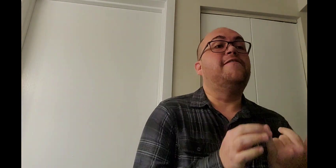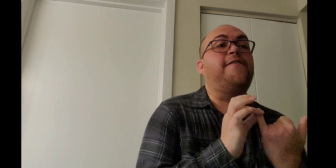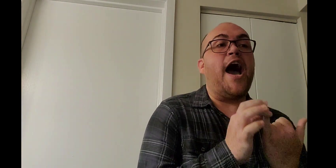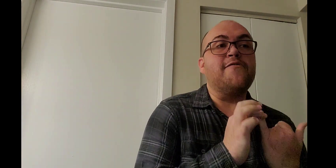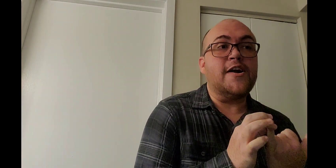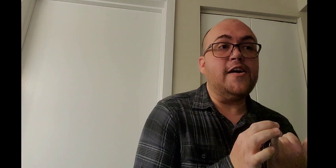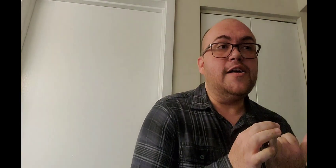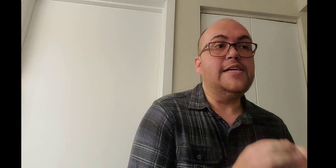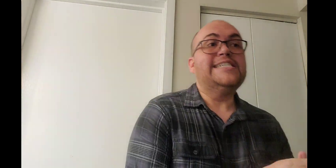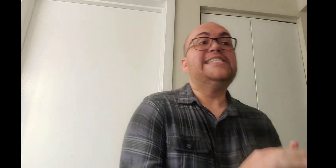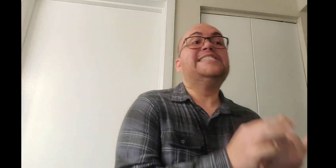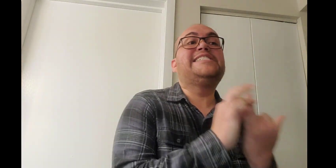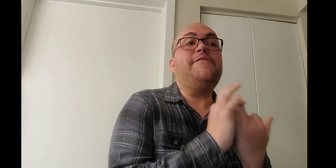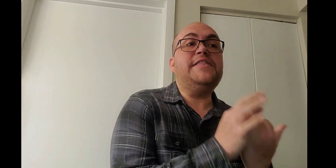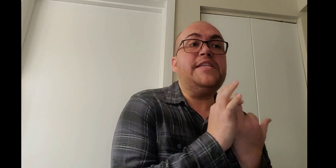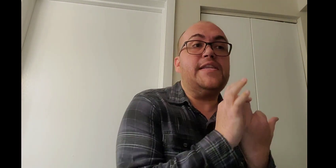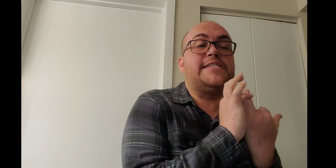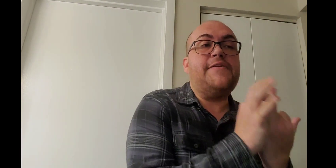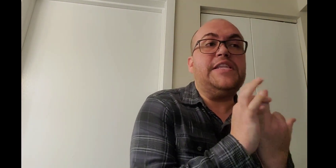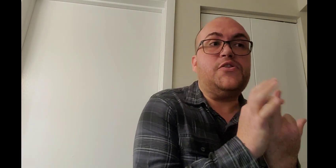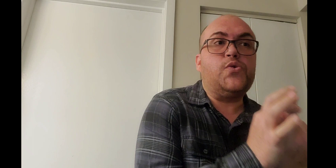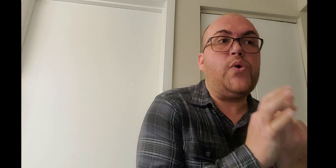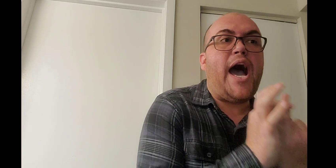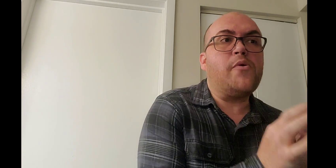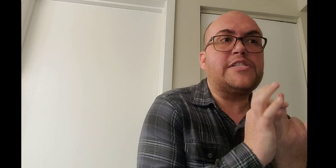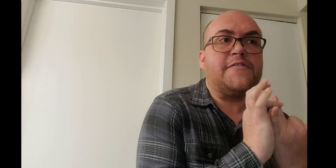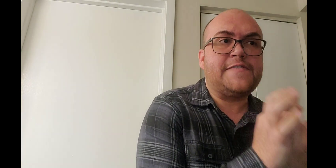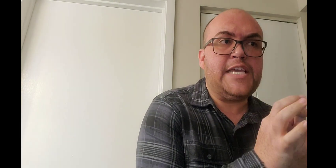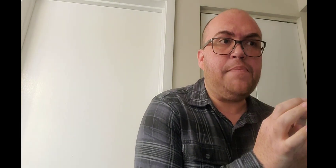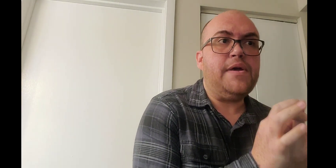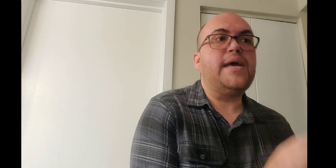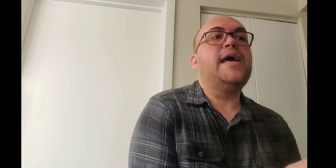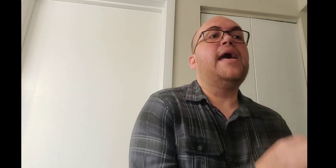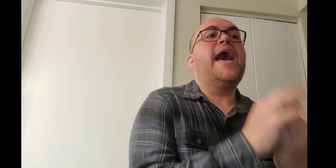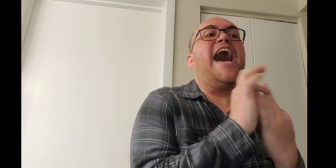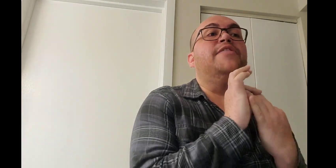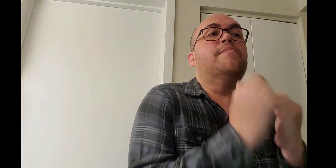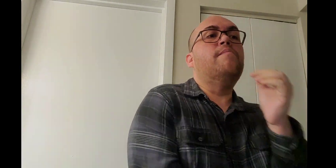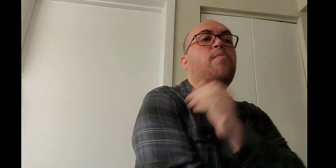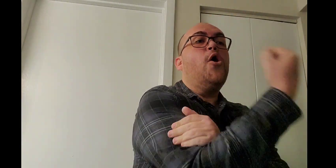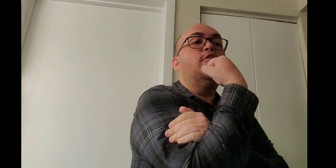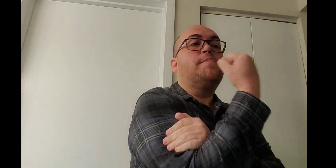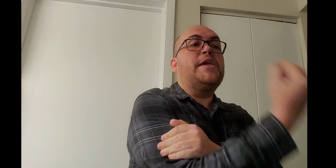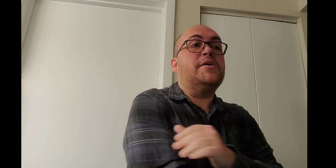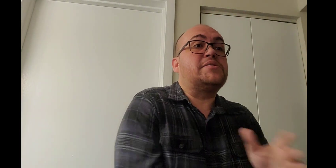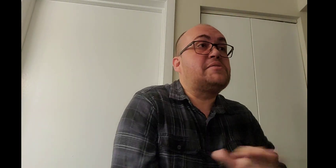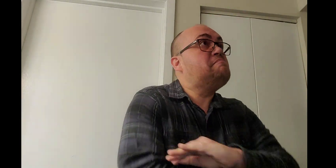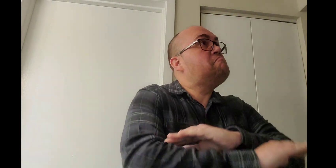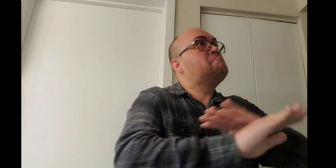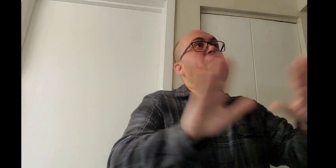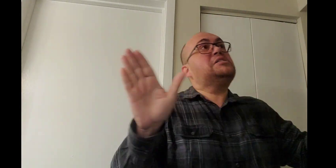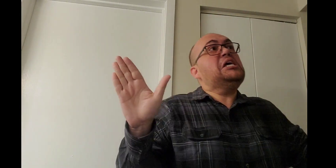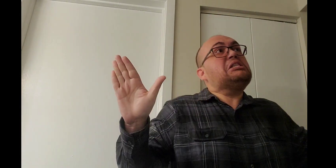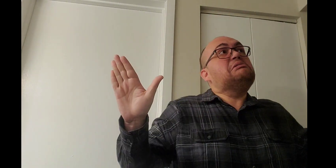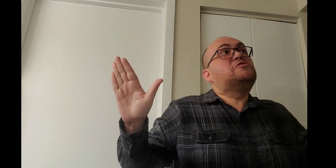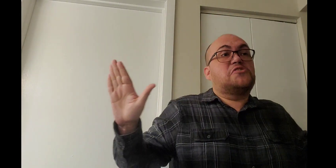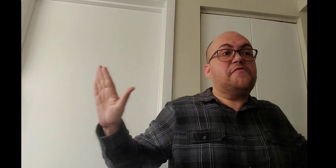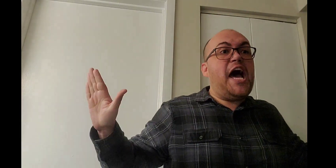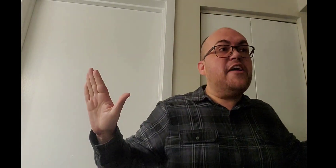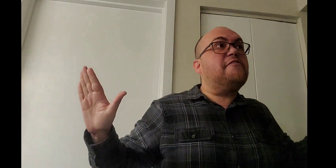fiber 72 hours of sleep and boner pills that's it to survive